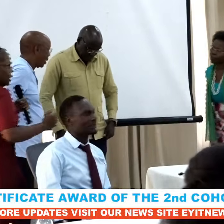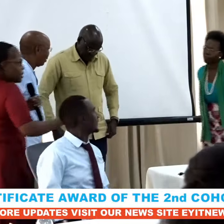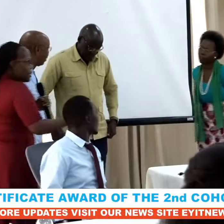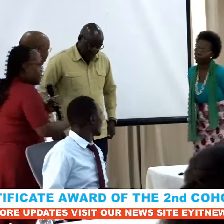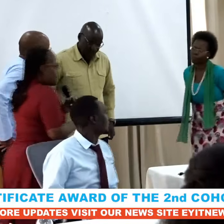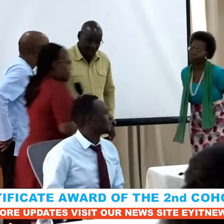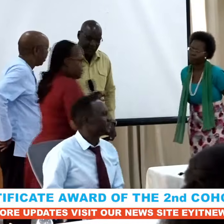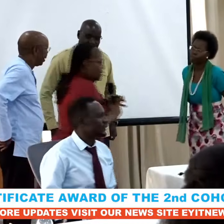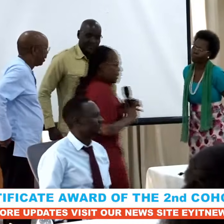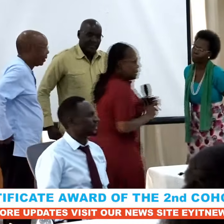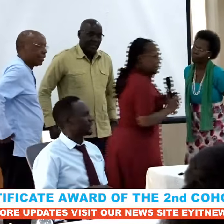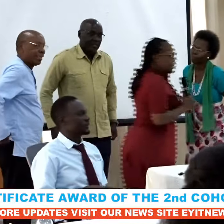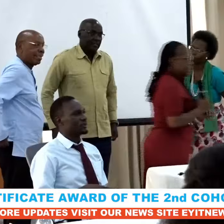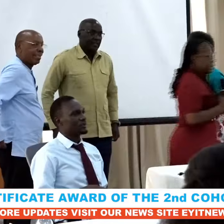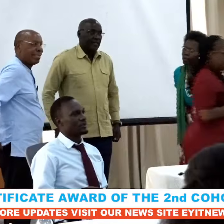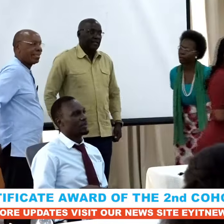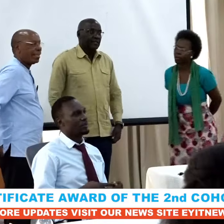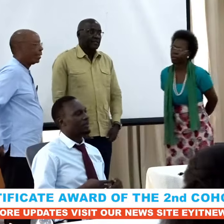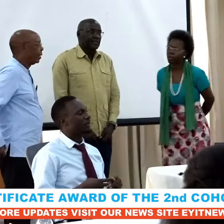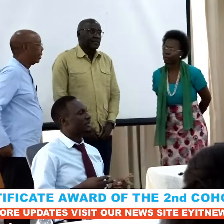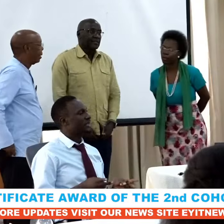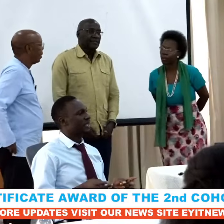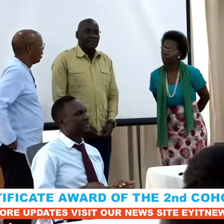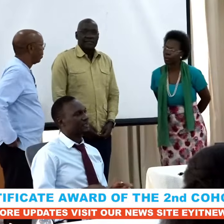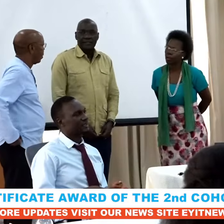So let's get the certificates.